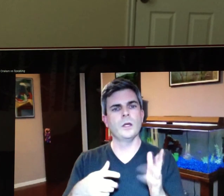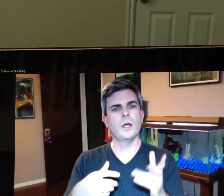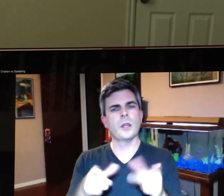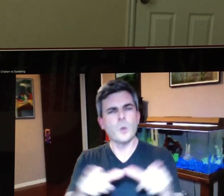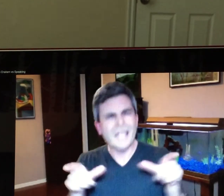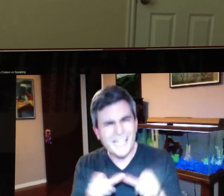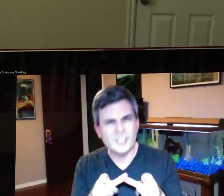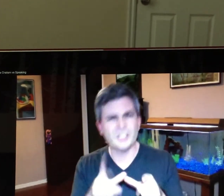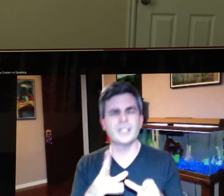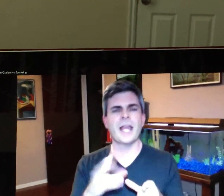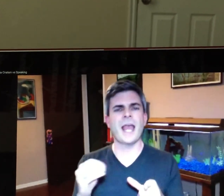100%.